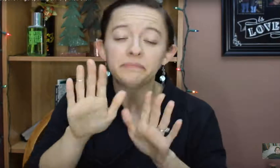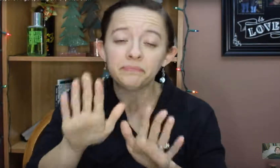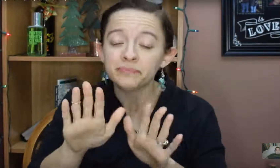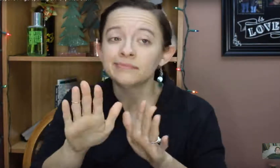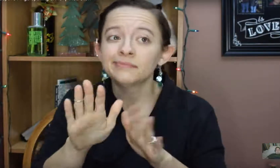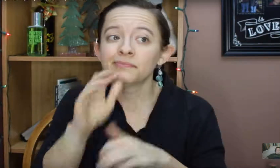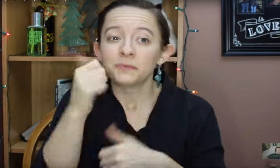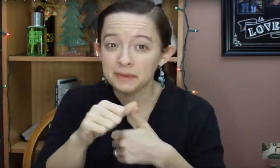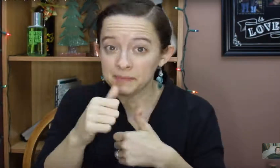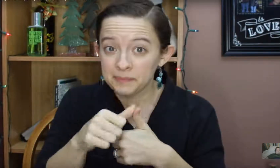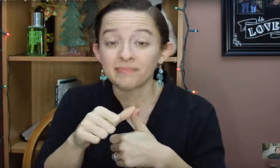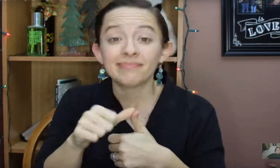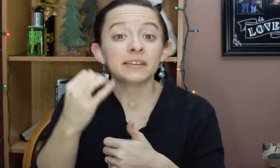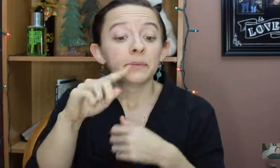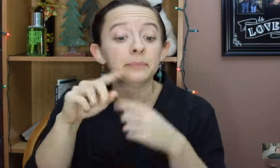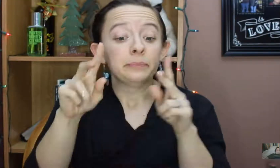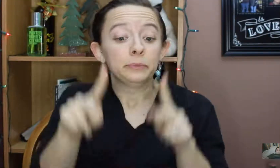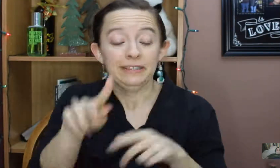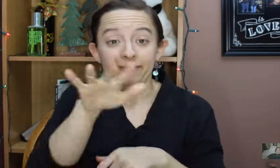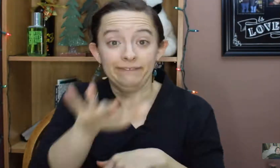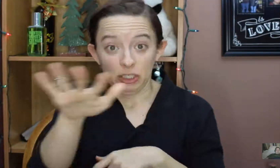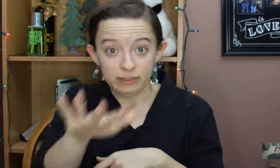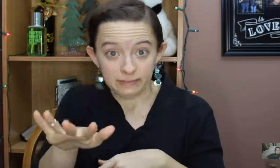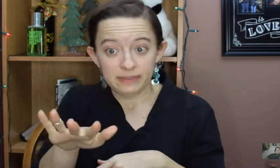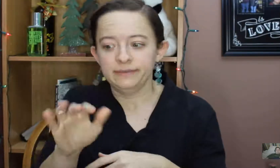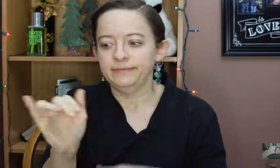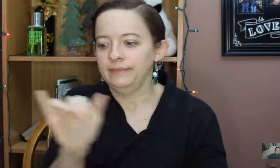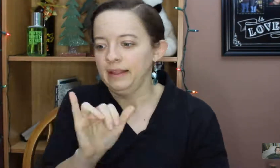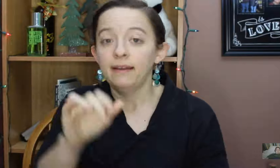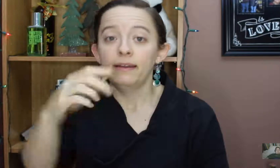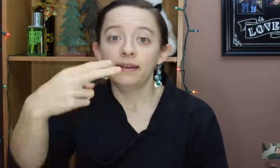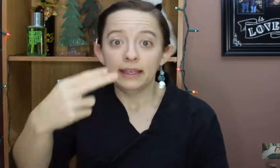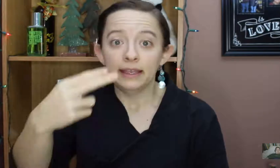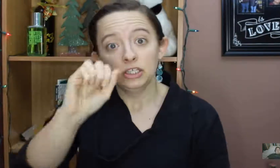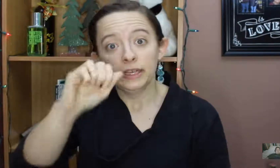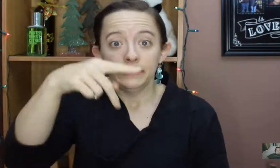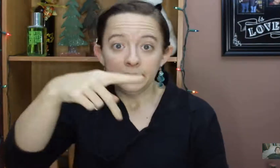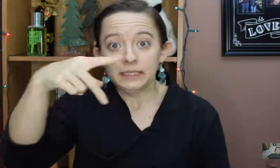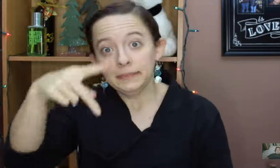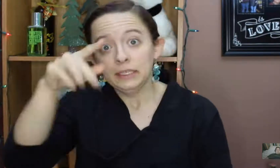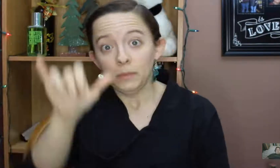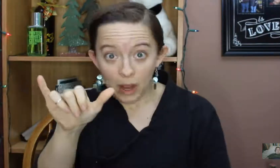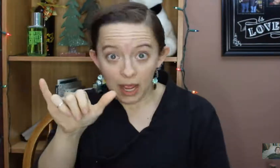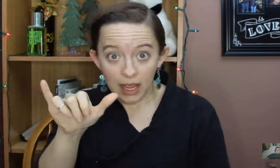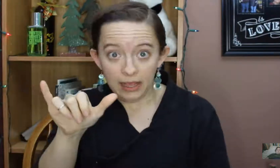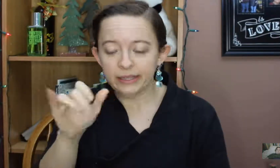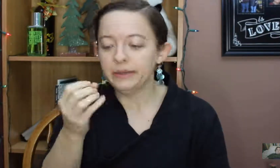and one of them might be better, is remember, the person fingerspelling,